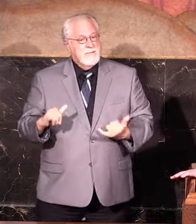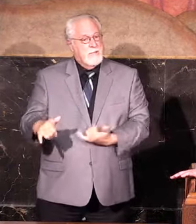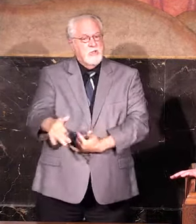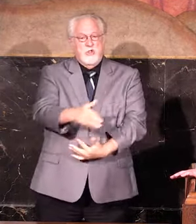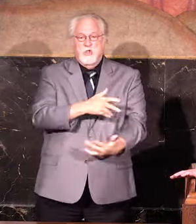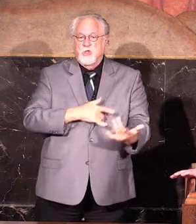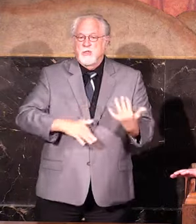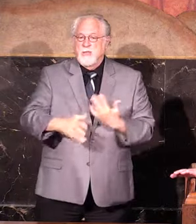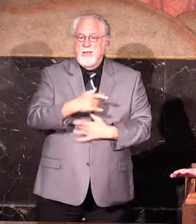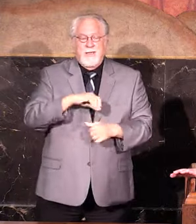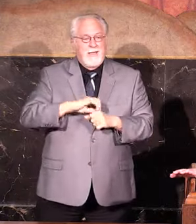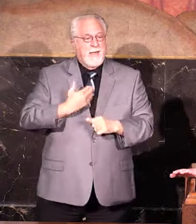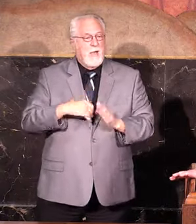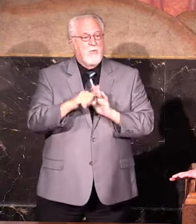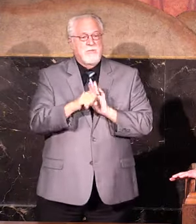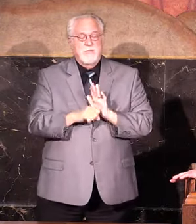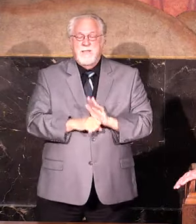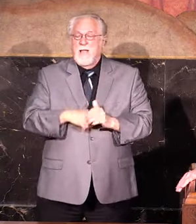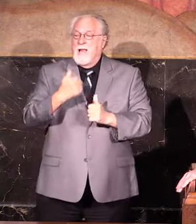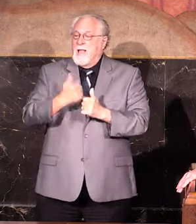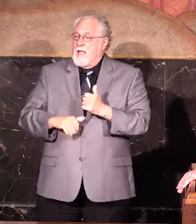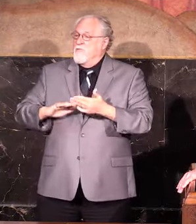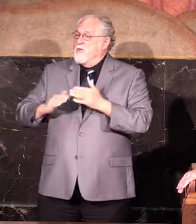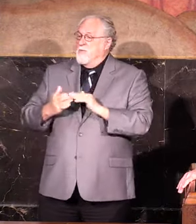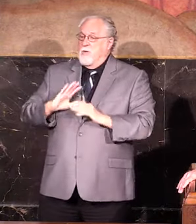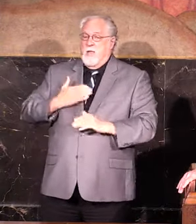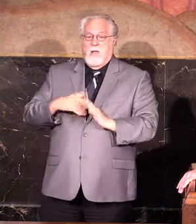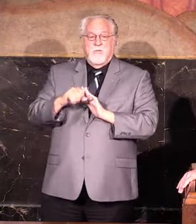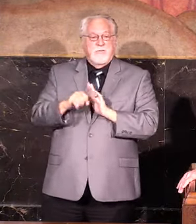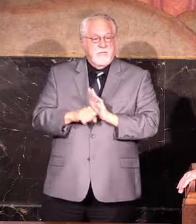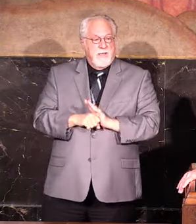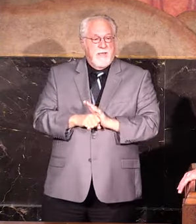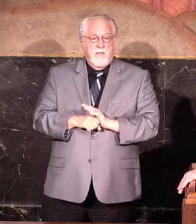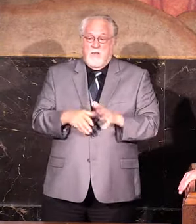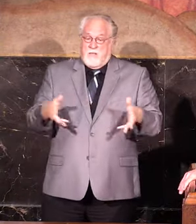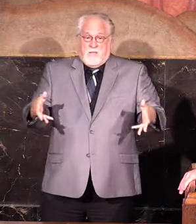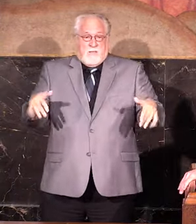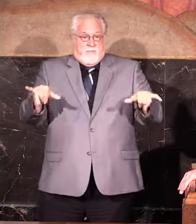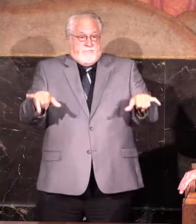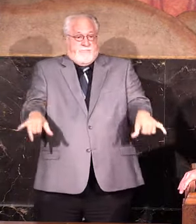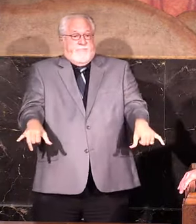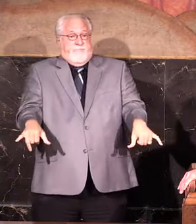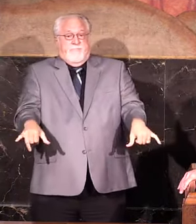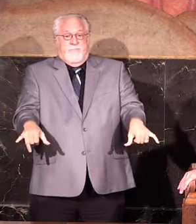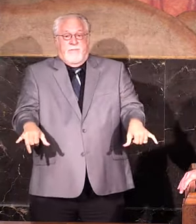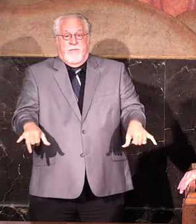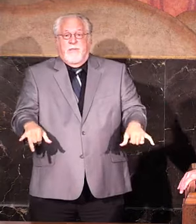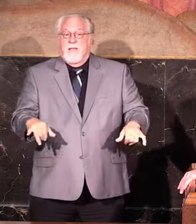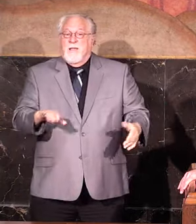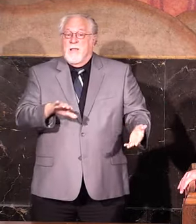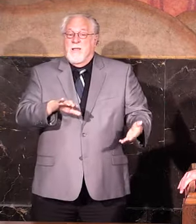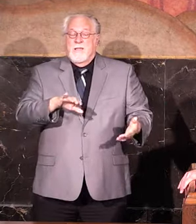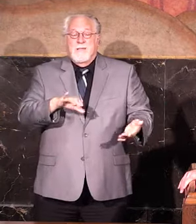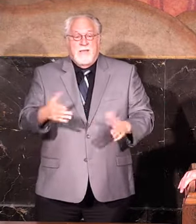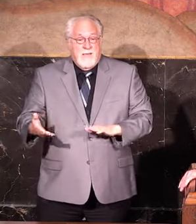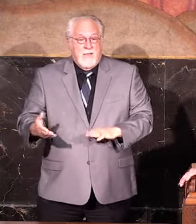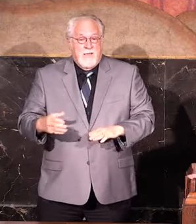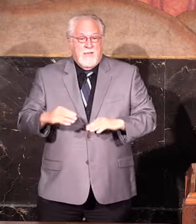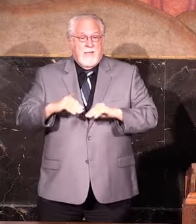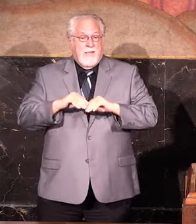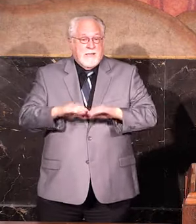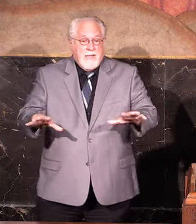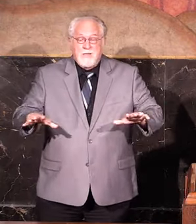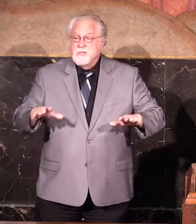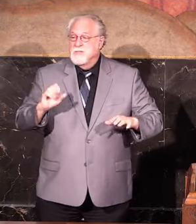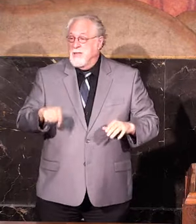circulating in our state and in every community of our state. It remains contagious. It remains deadly. And so we